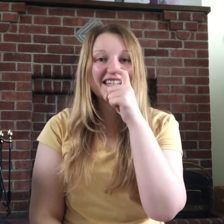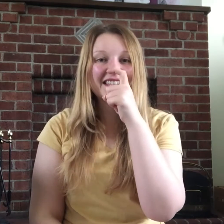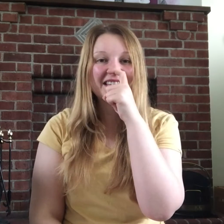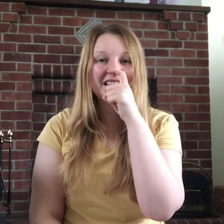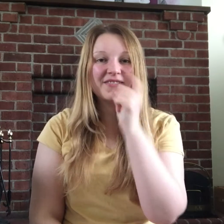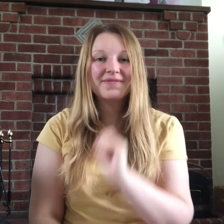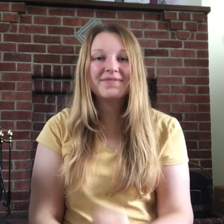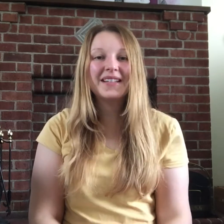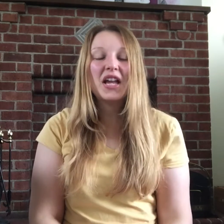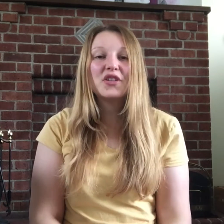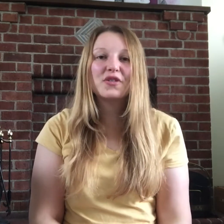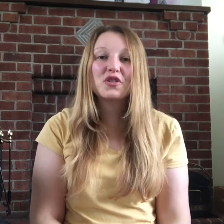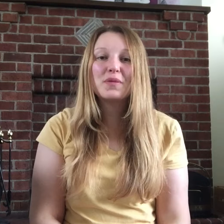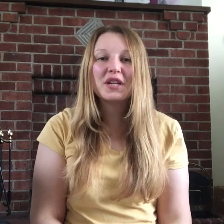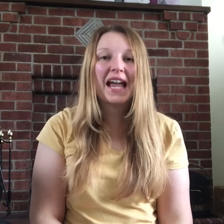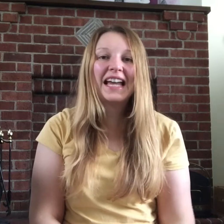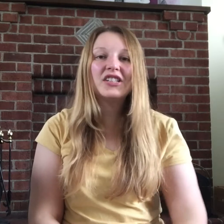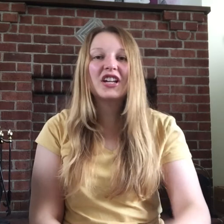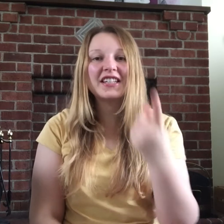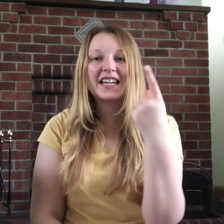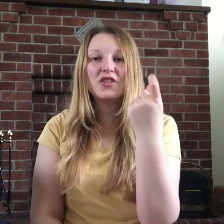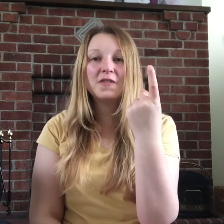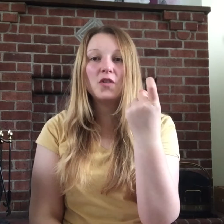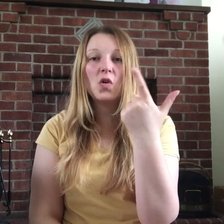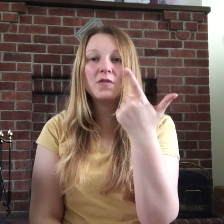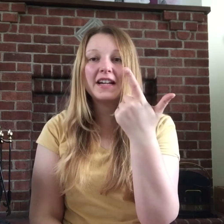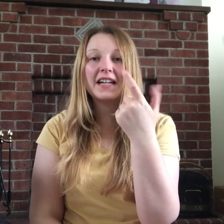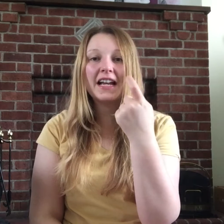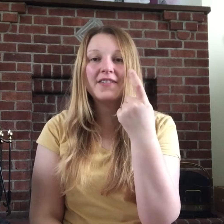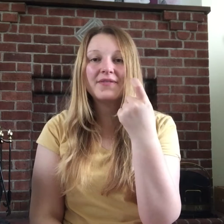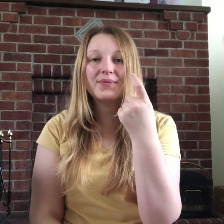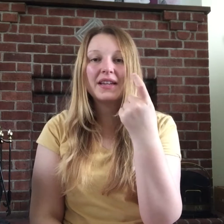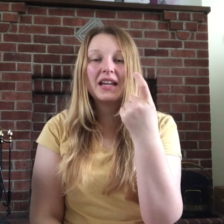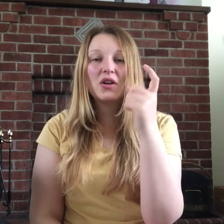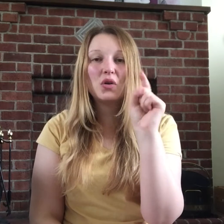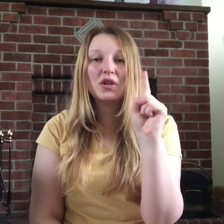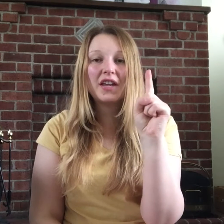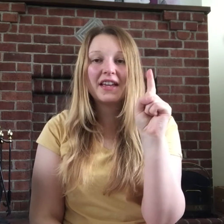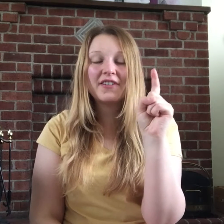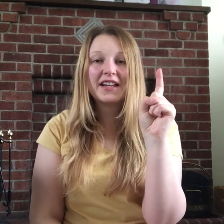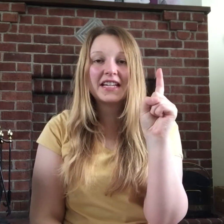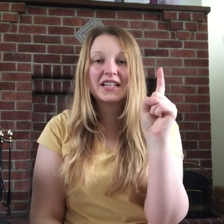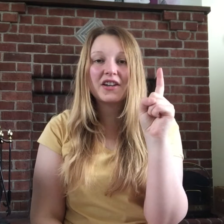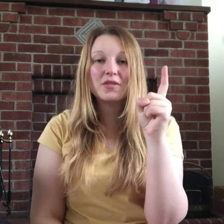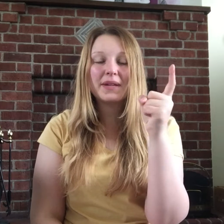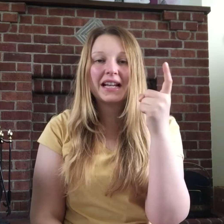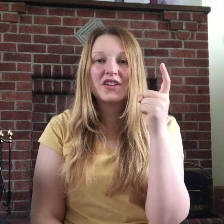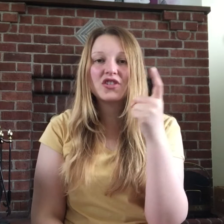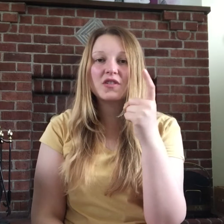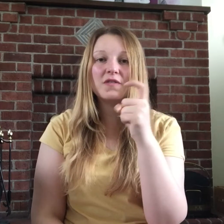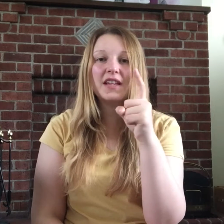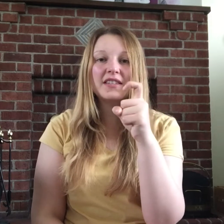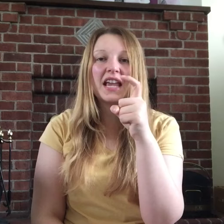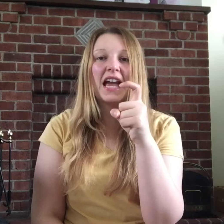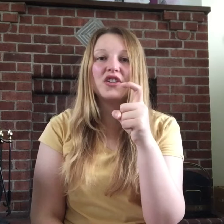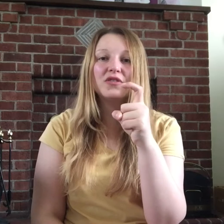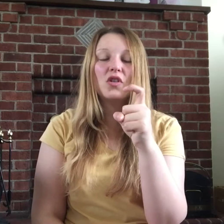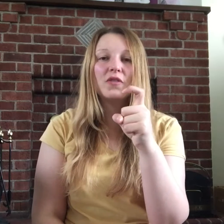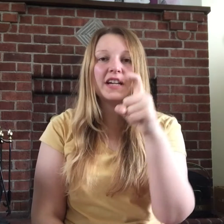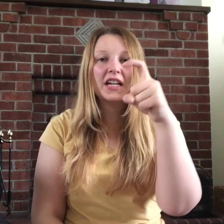Sister. So with your dominant hand, you're going to take your forefinger. All your other fingers are going to be clenched into a fist, and your forefinger you're